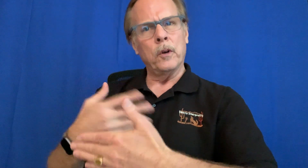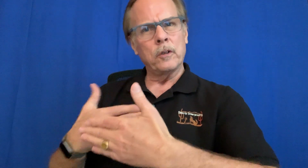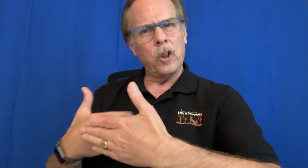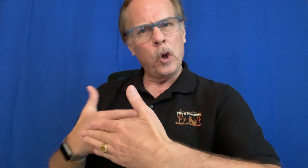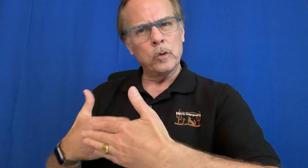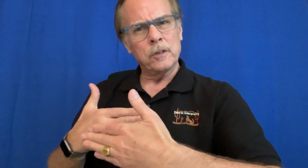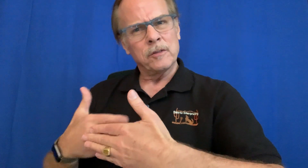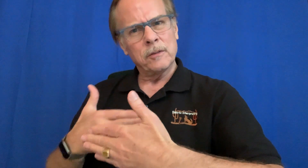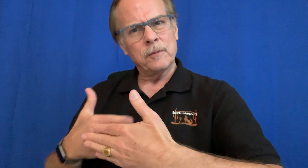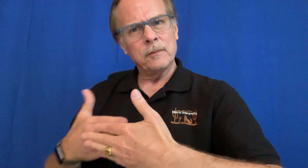both close.